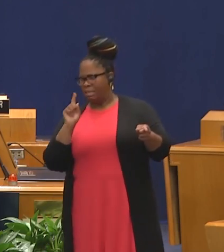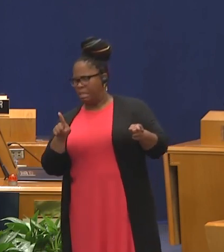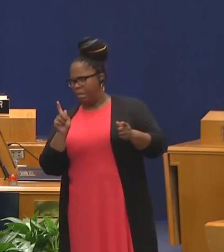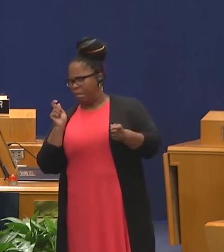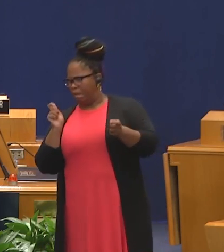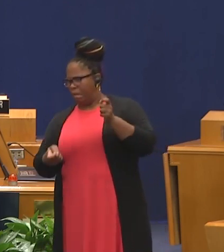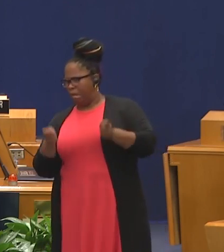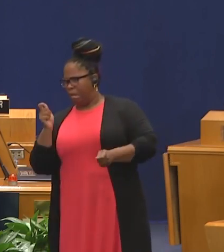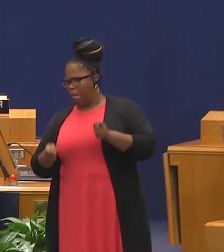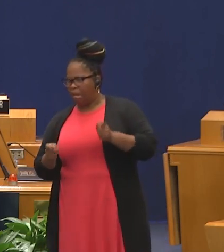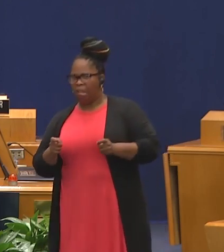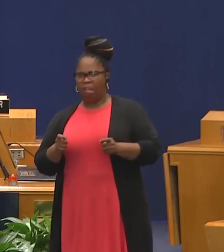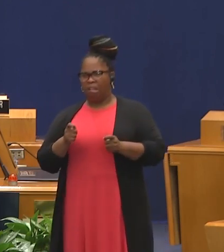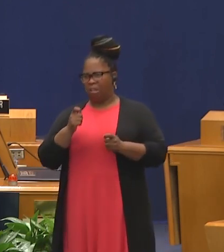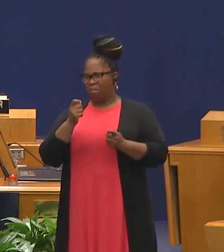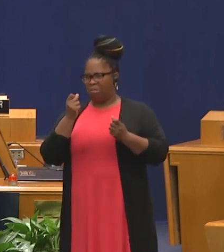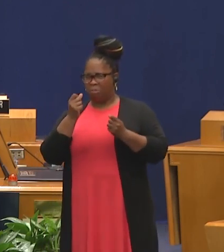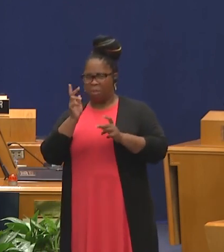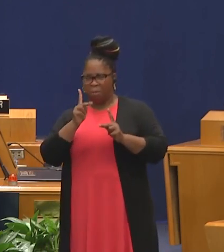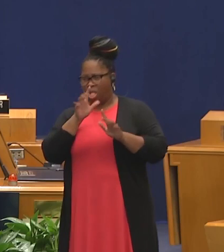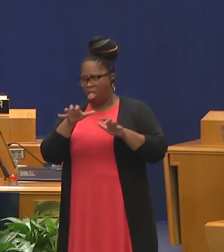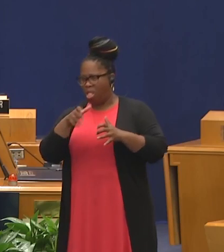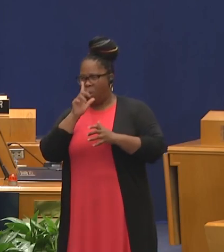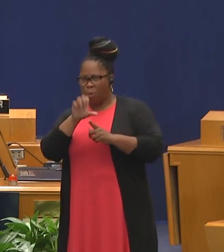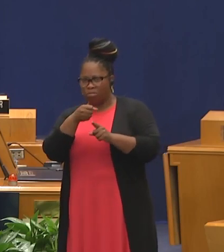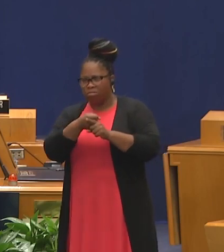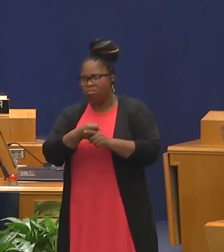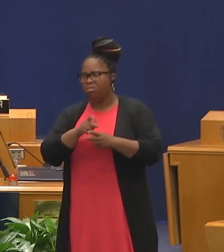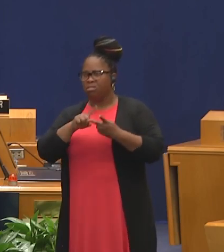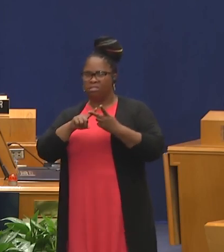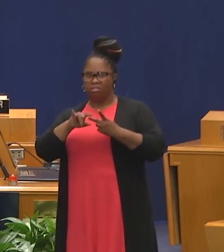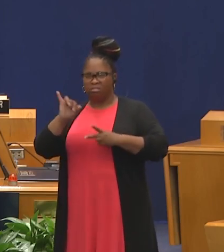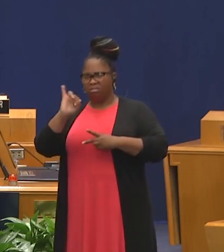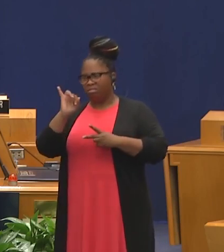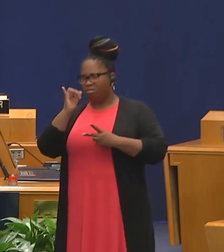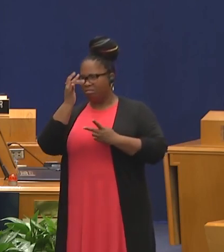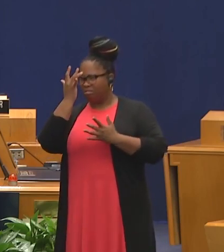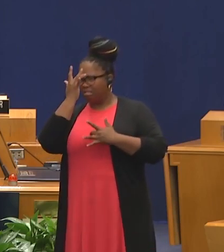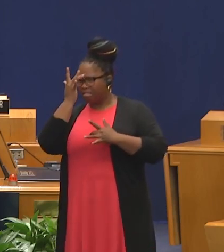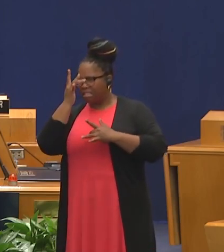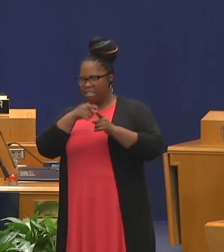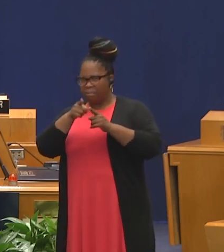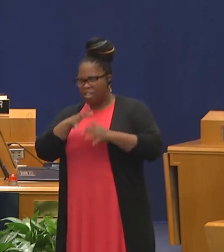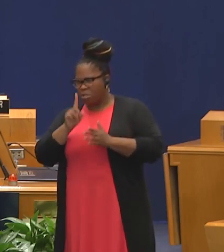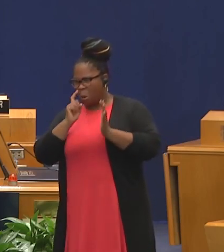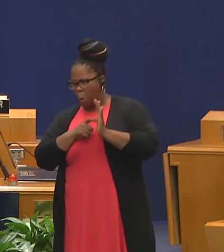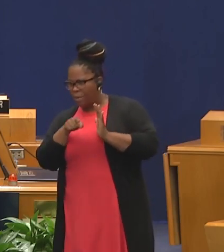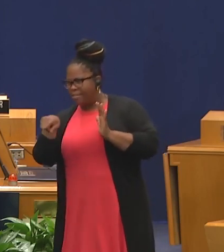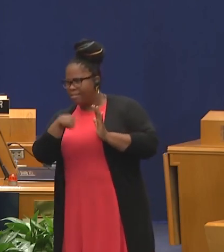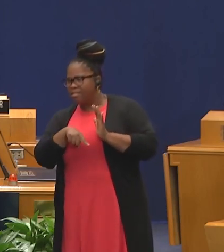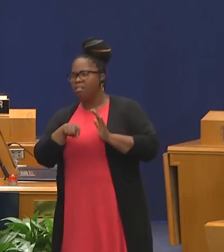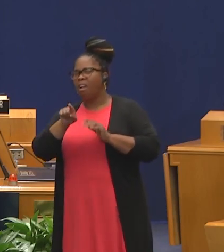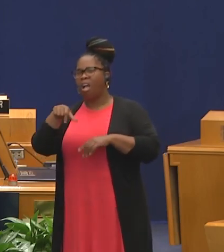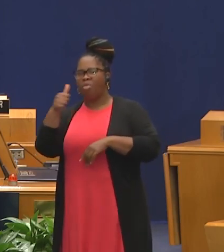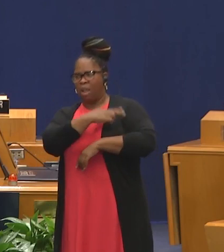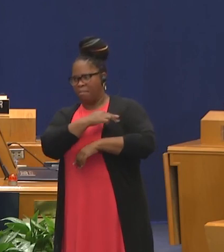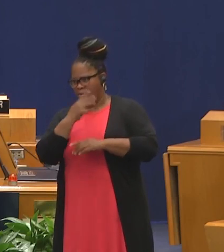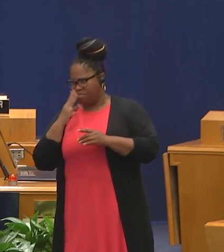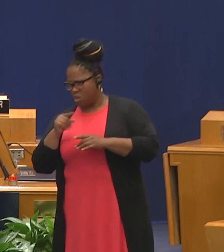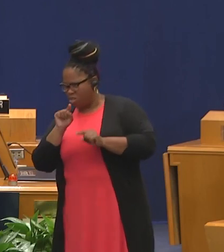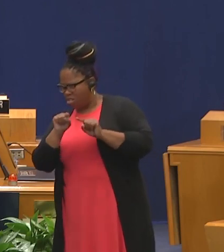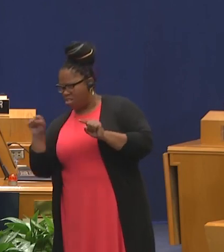and the epidemiology, and as well as what hospitals, the general acute care hospitals across the county are experiencing.